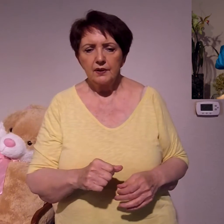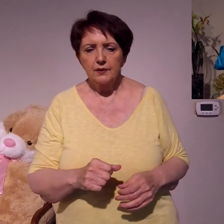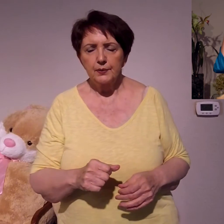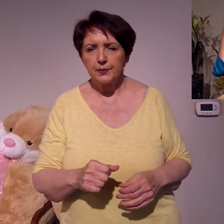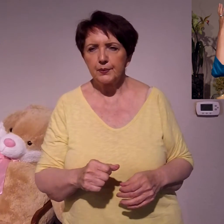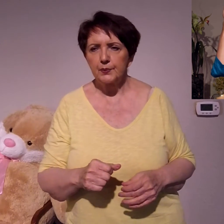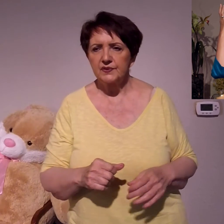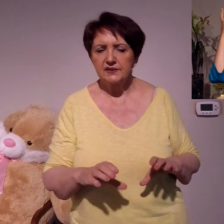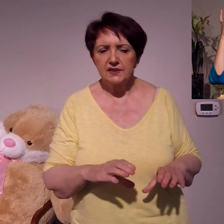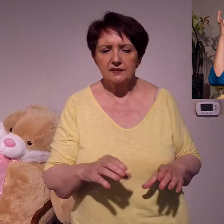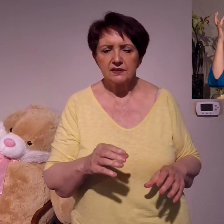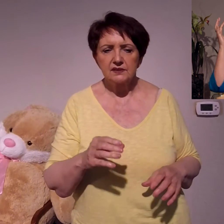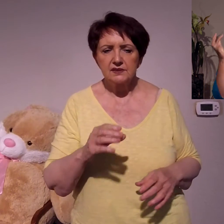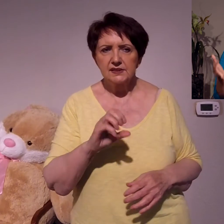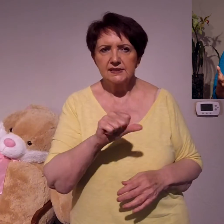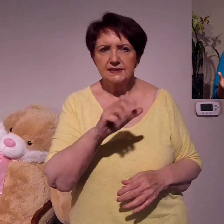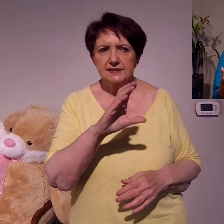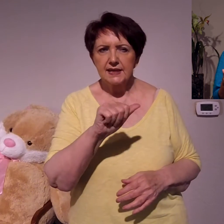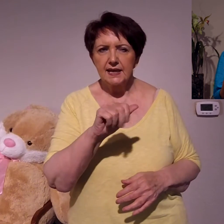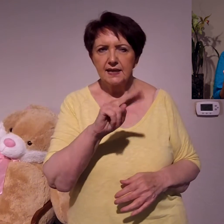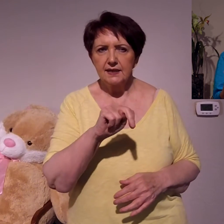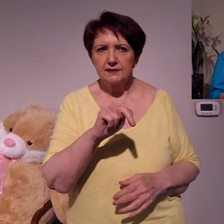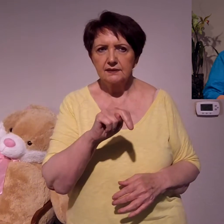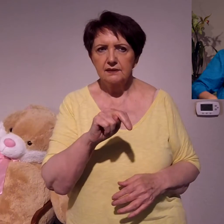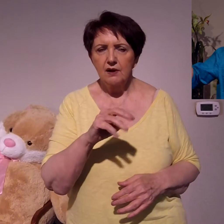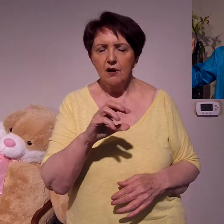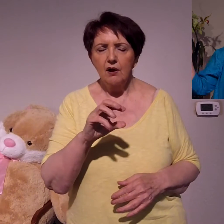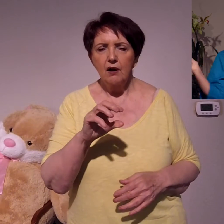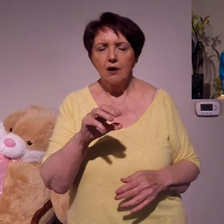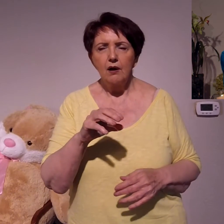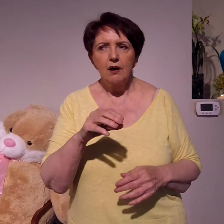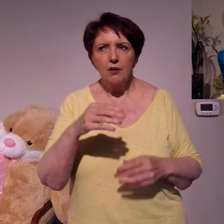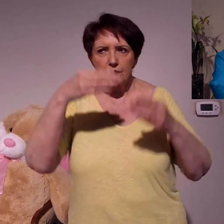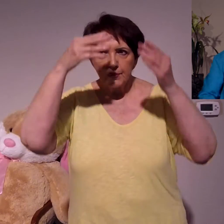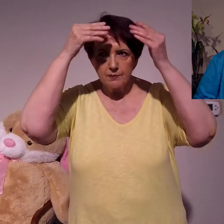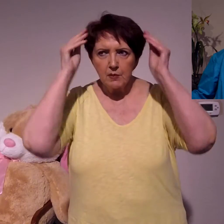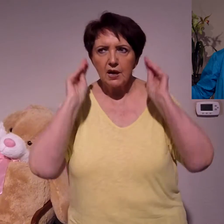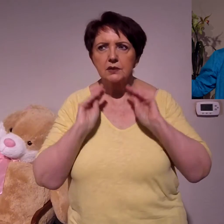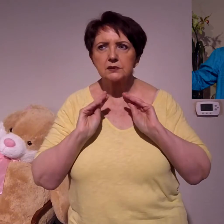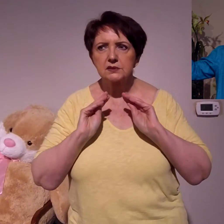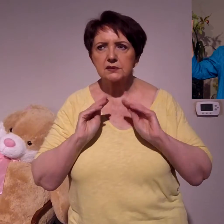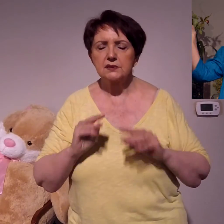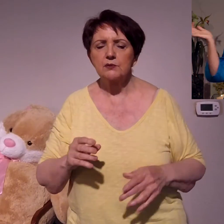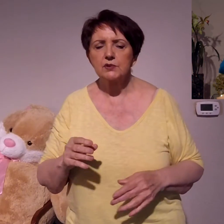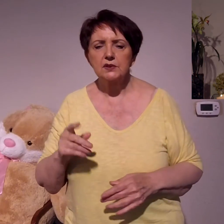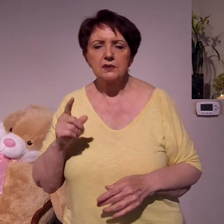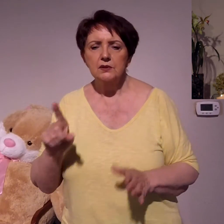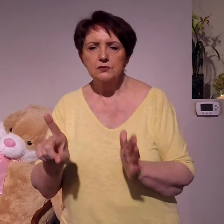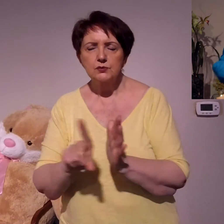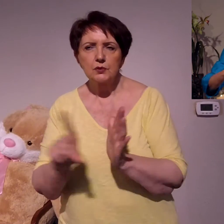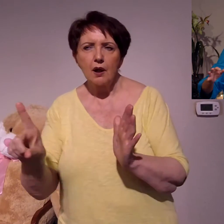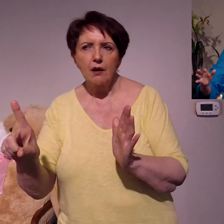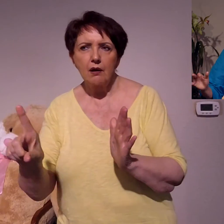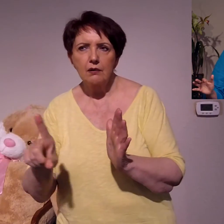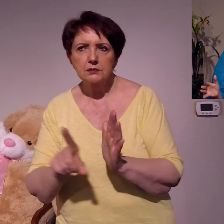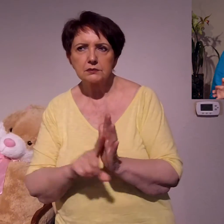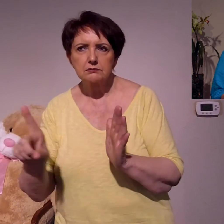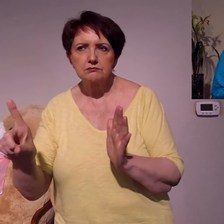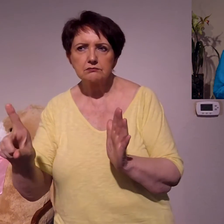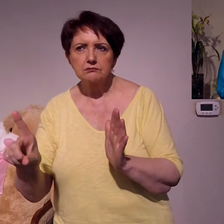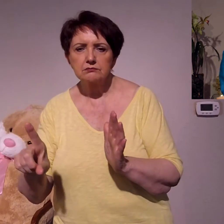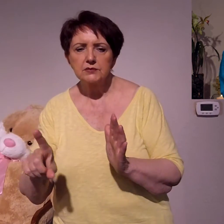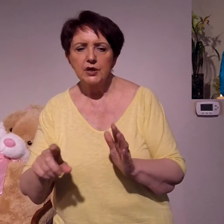So again, this is why this is a spiritual practice, right? When you do meditation, in the meditation practice, when they